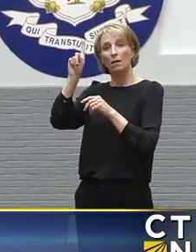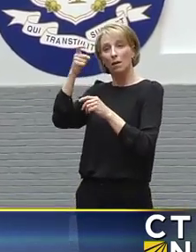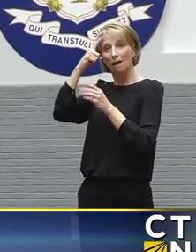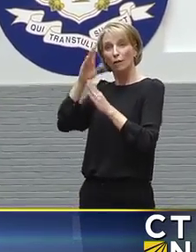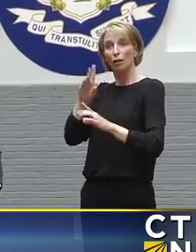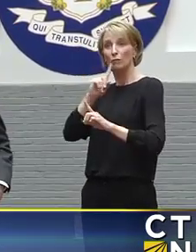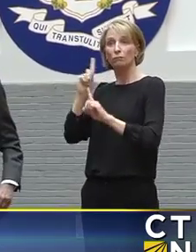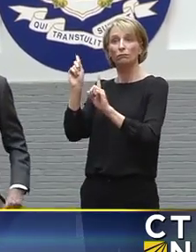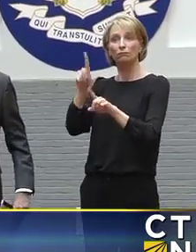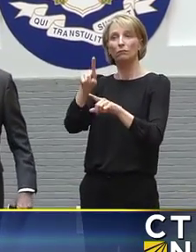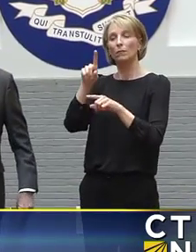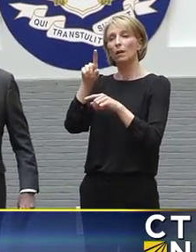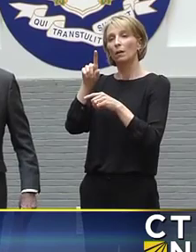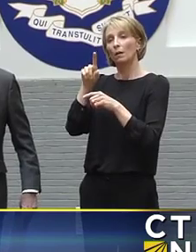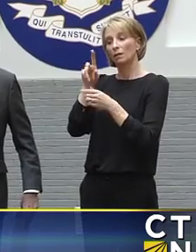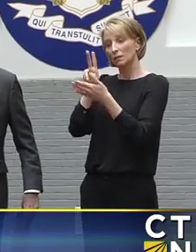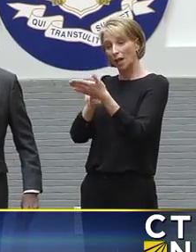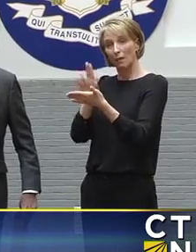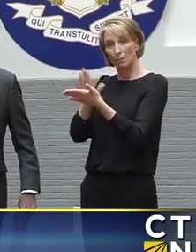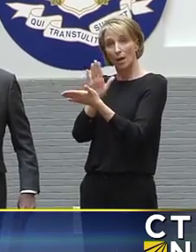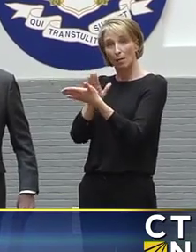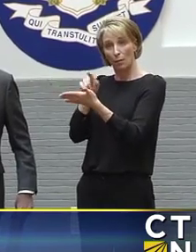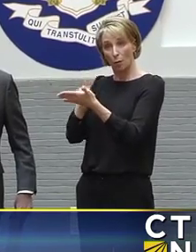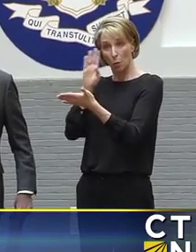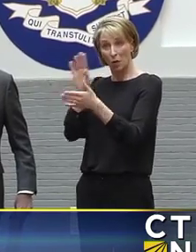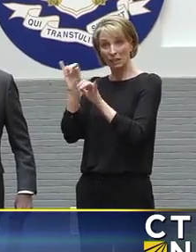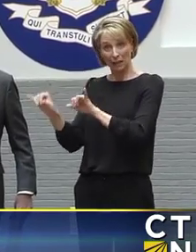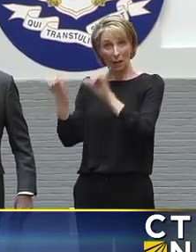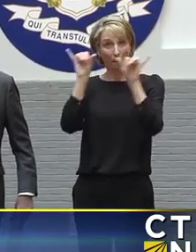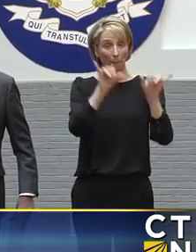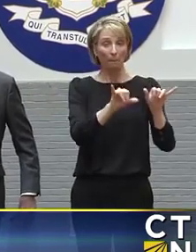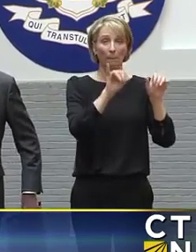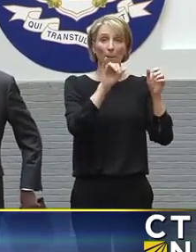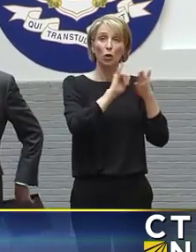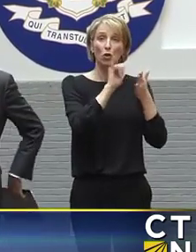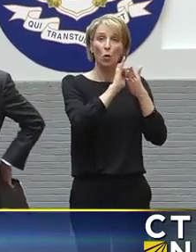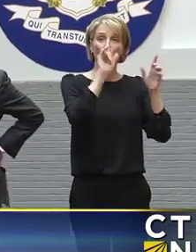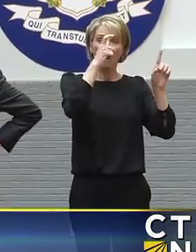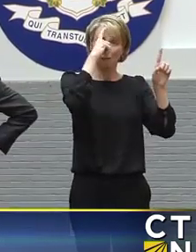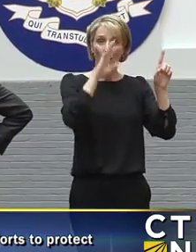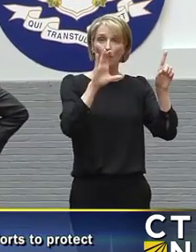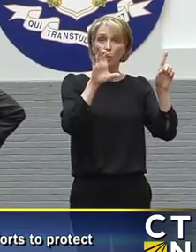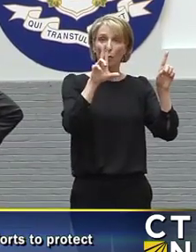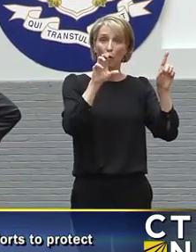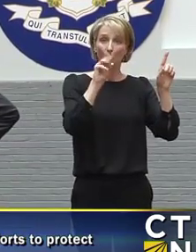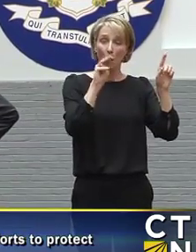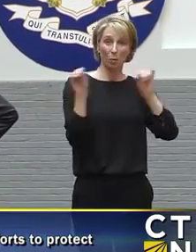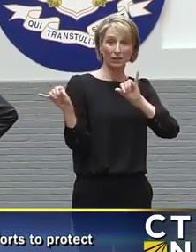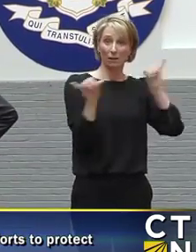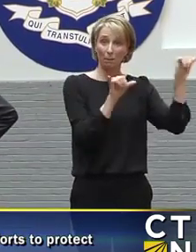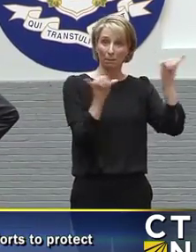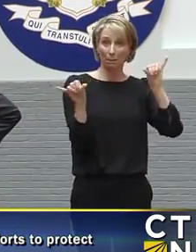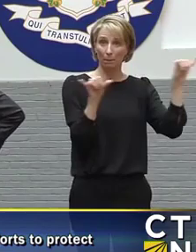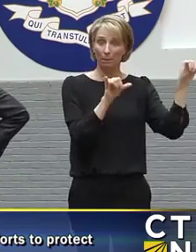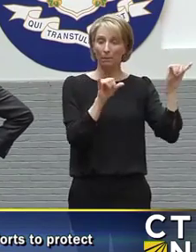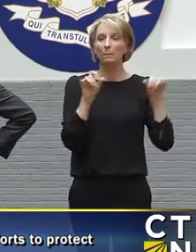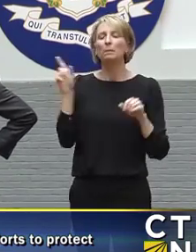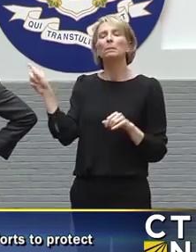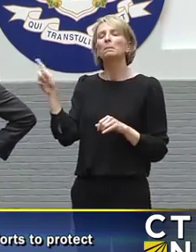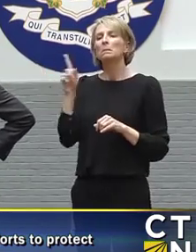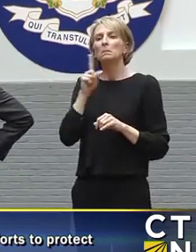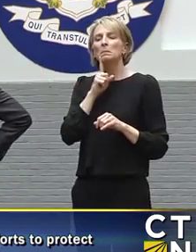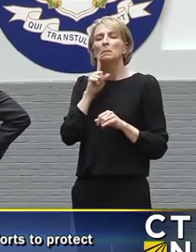Governor Cuomo's as far as the businesses go and the shutdown, for lack of a better term? Look, it's the same